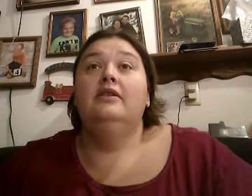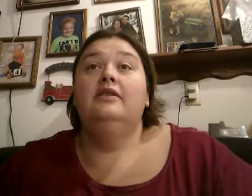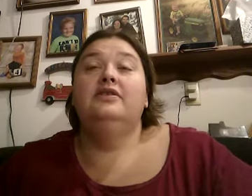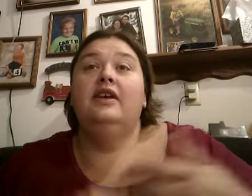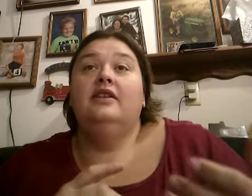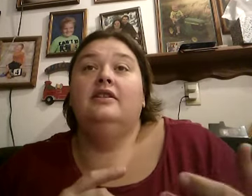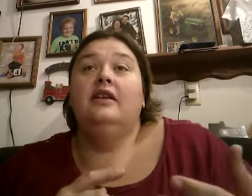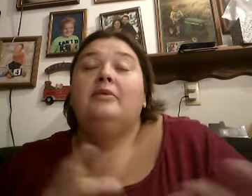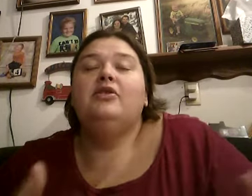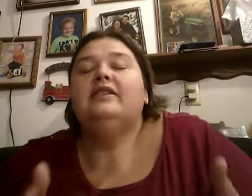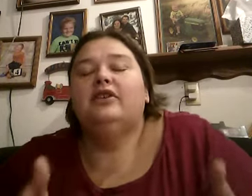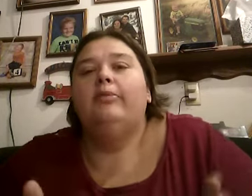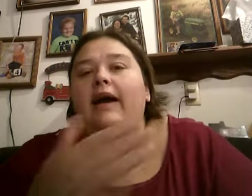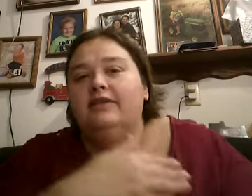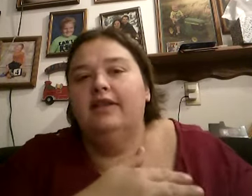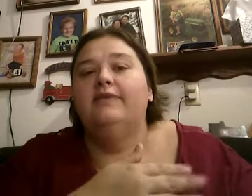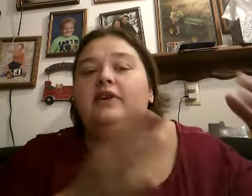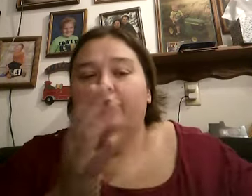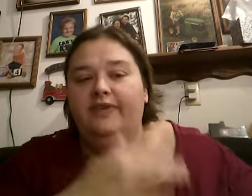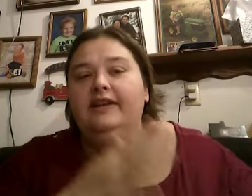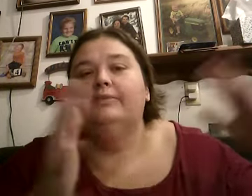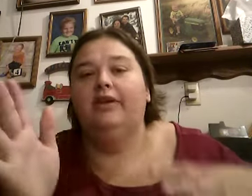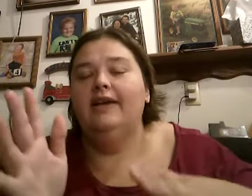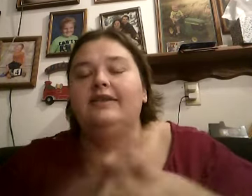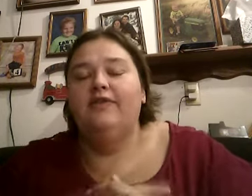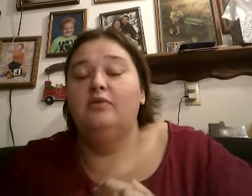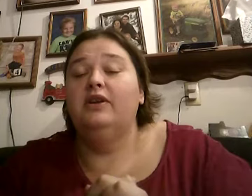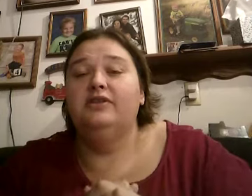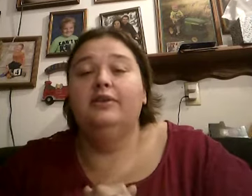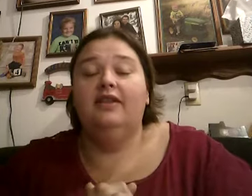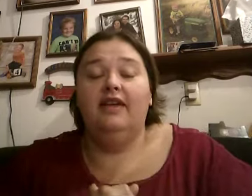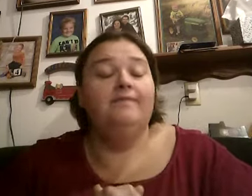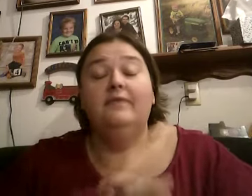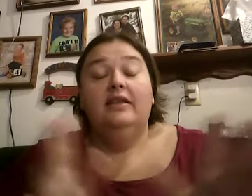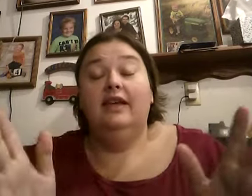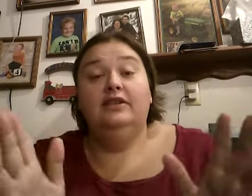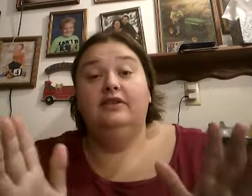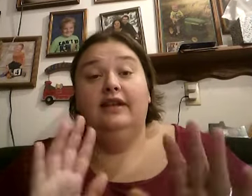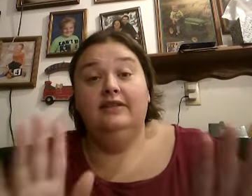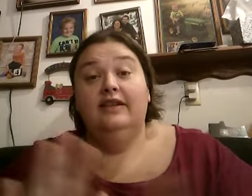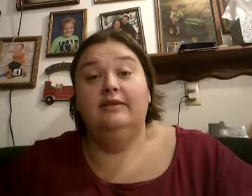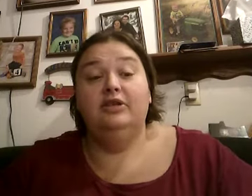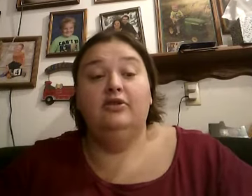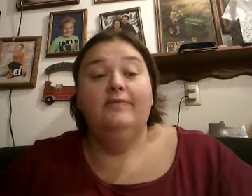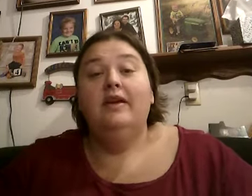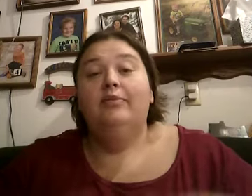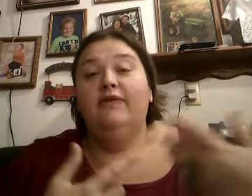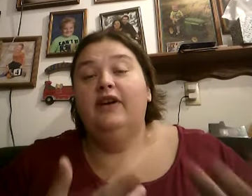so then, I mean, you guys could go back to the other video and find them and all that stuff if you wanted to in the thing. That's up to you. But I figure to